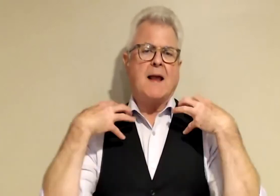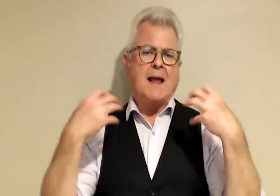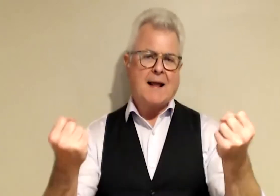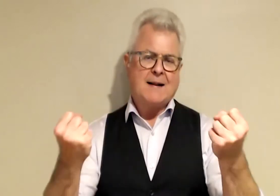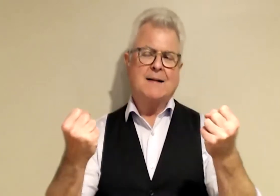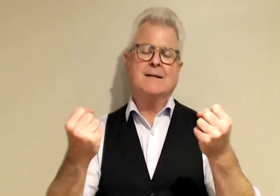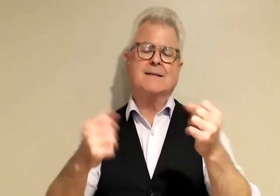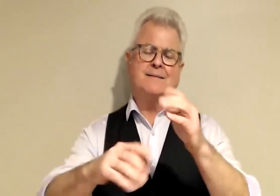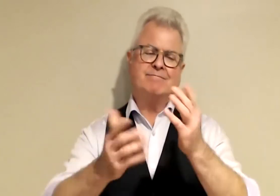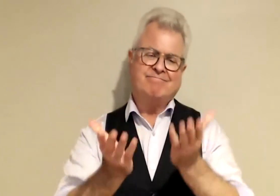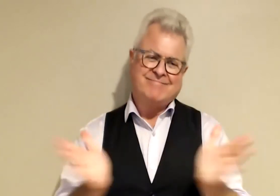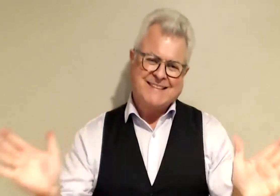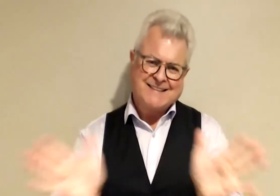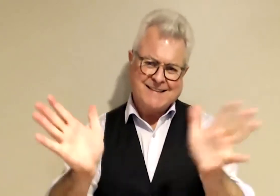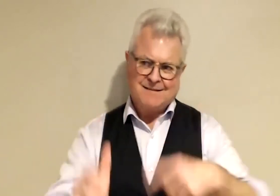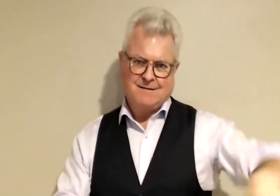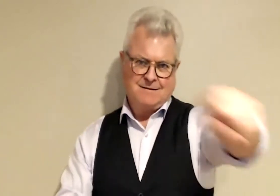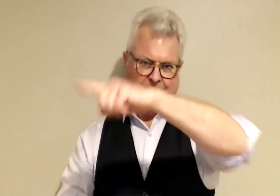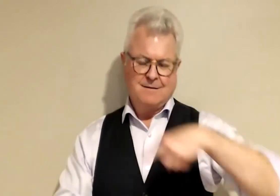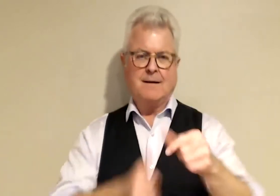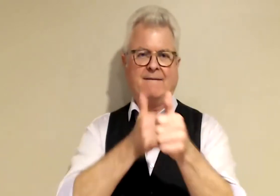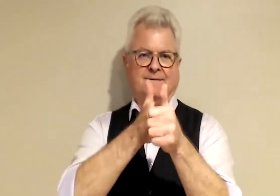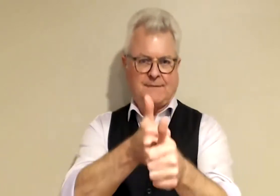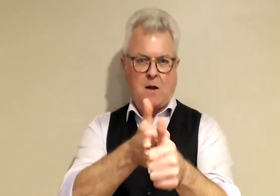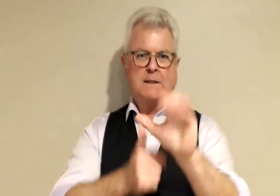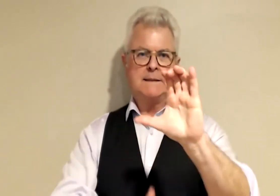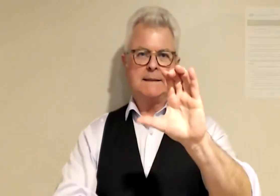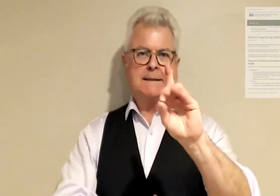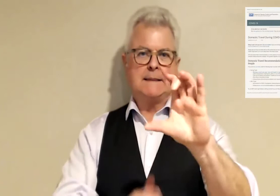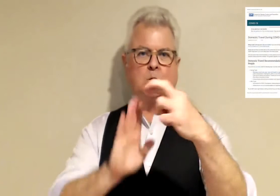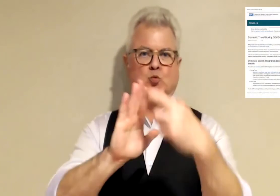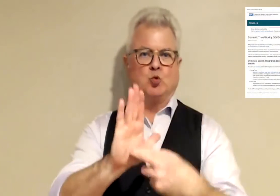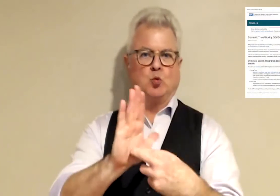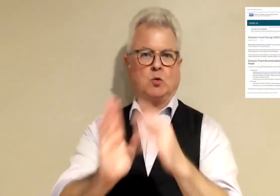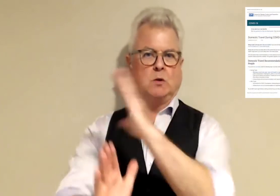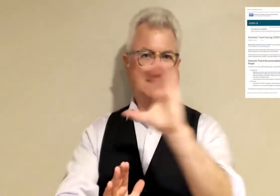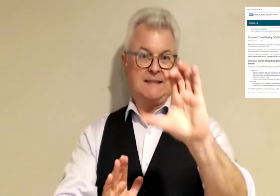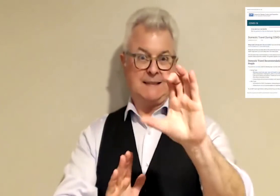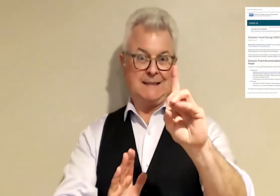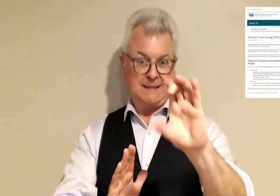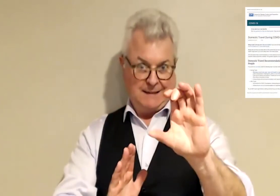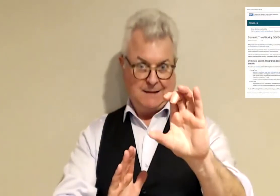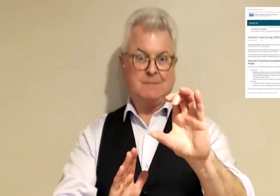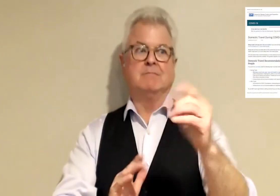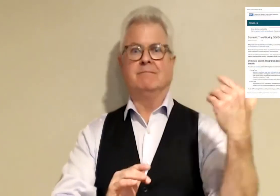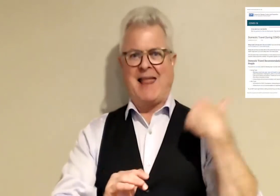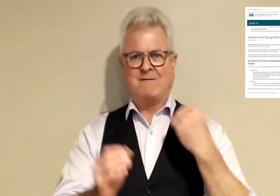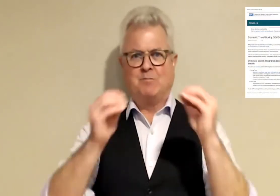However, the Rhode Island Department of Health does encourage all to follow the CDC guidelines that is listed on